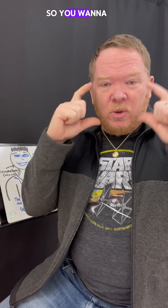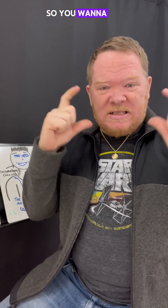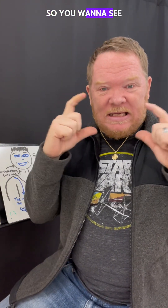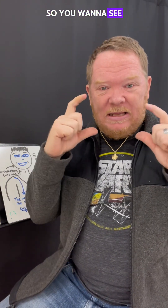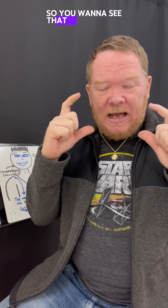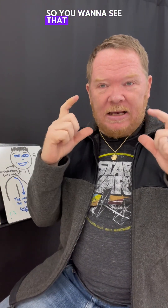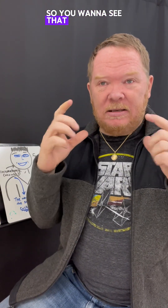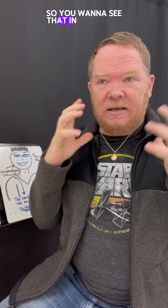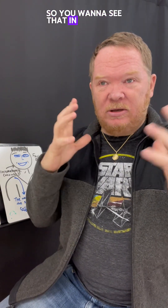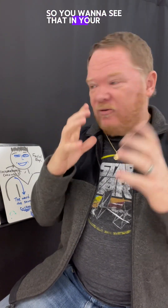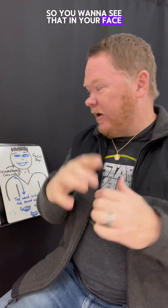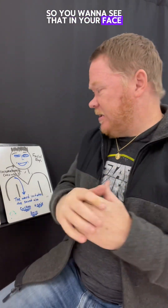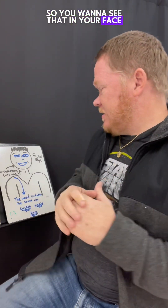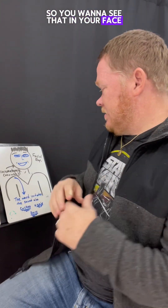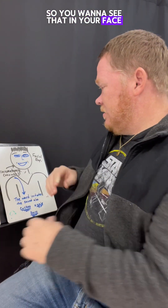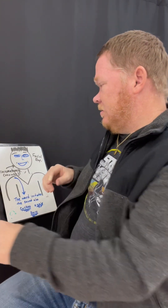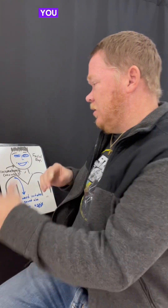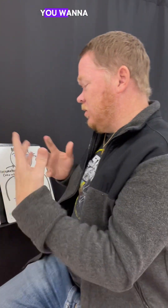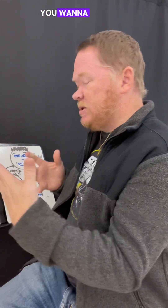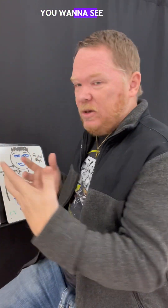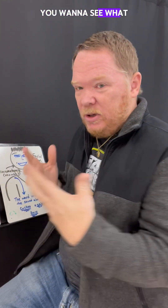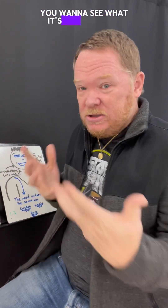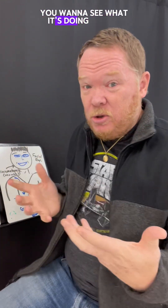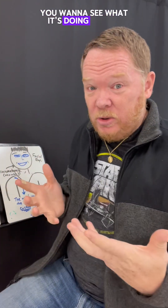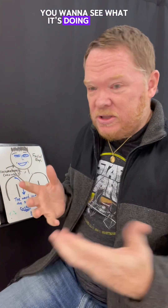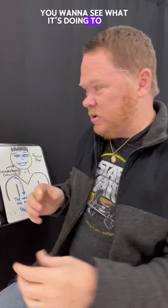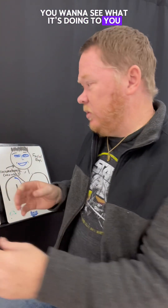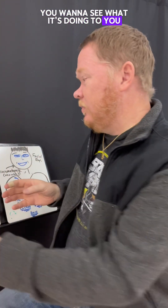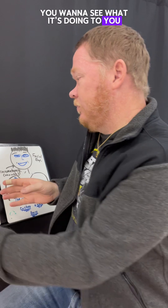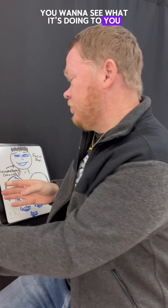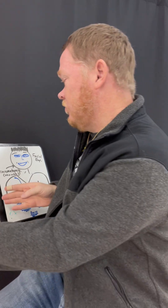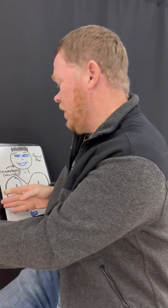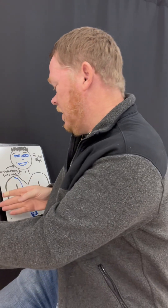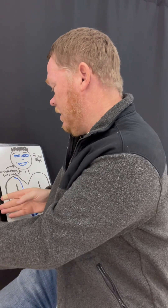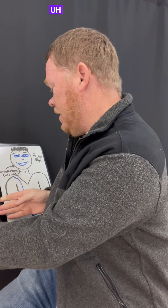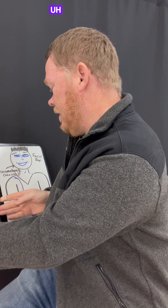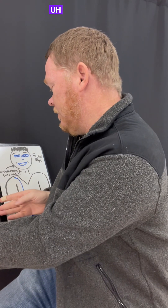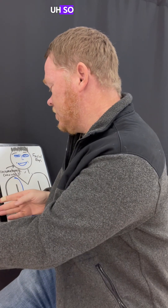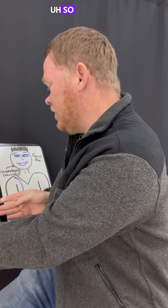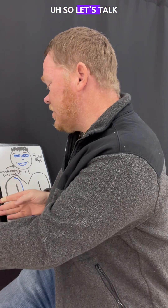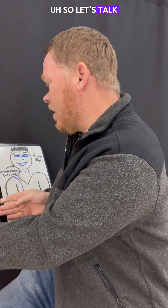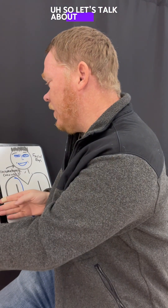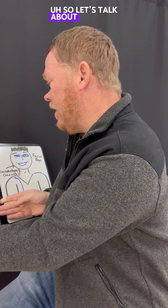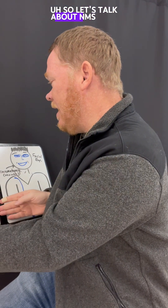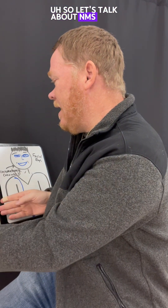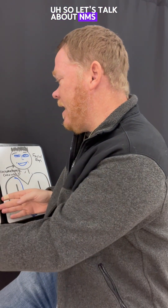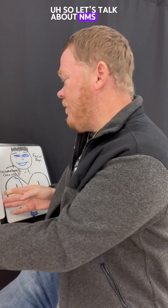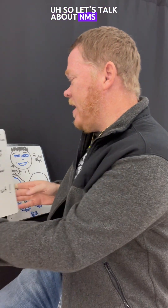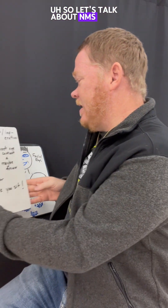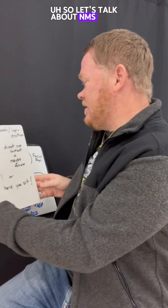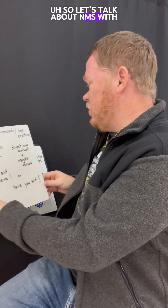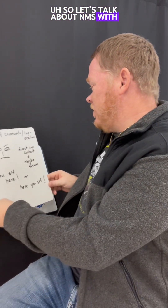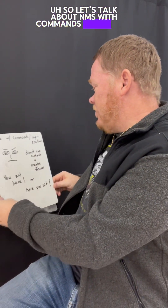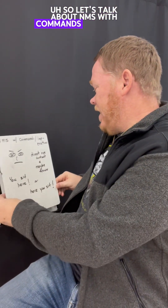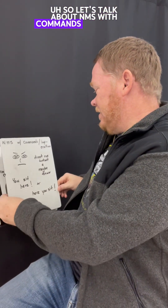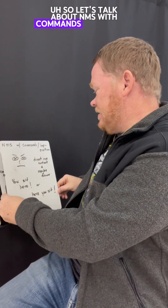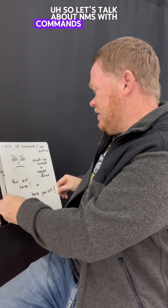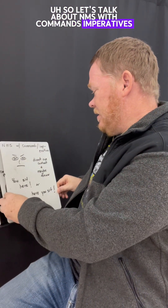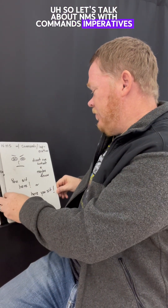see that in your face. You want to see what it's doing to you. So let's talk about NMS with commands,